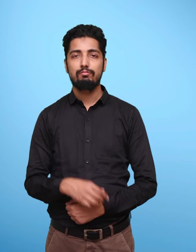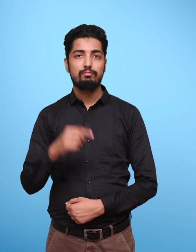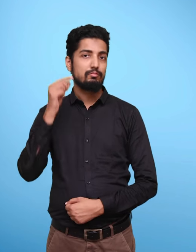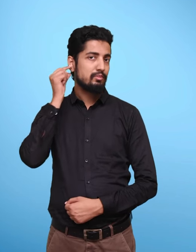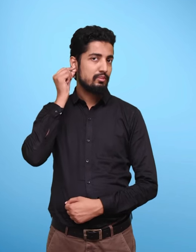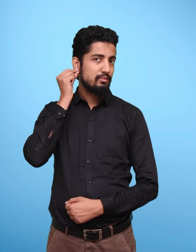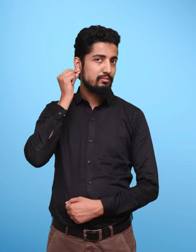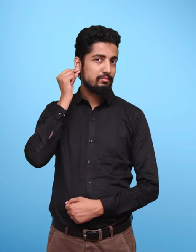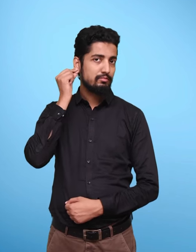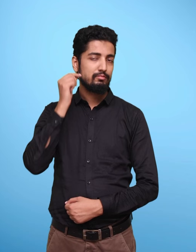eye, ear,